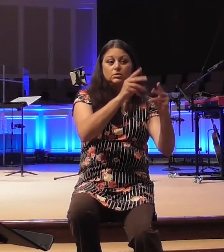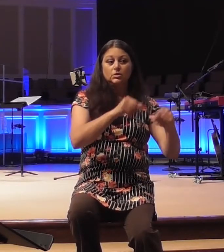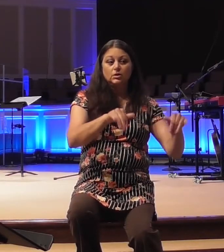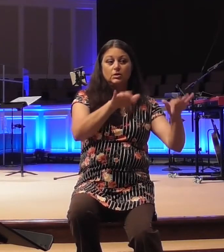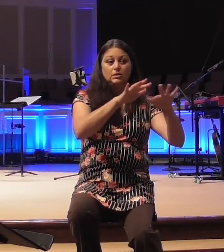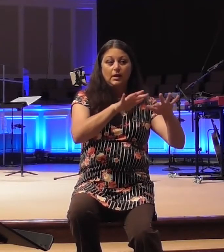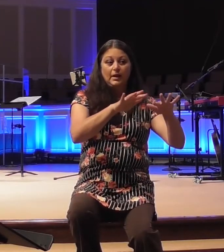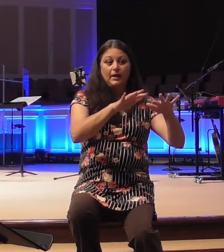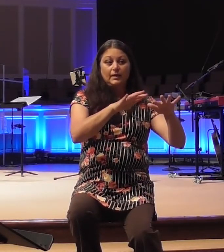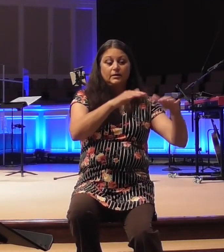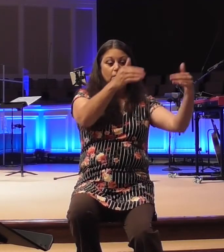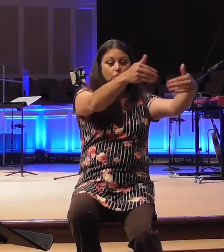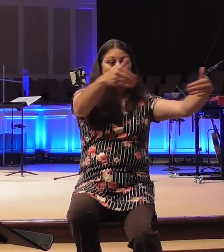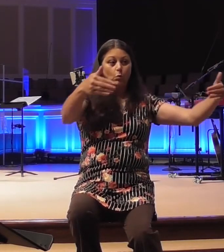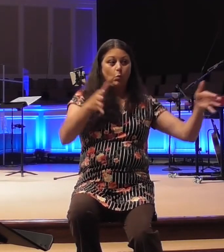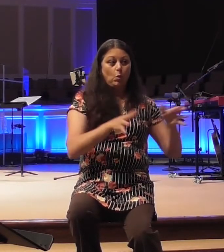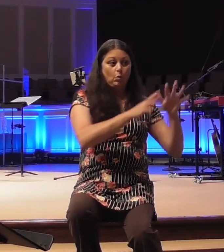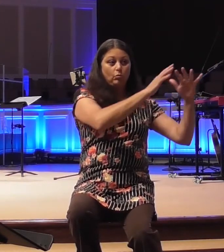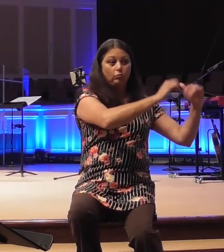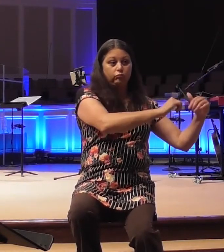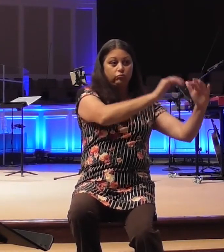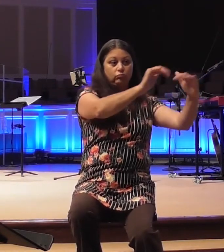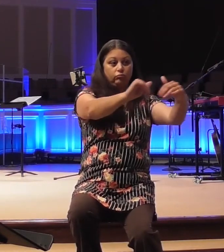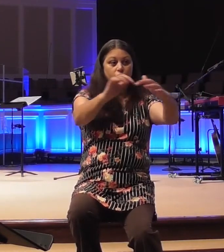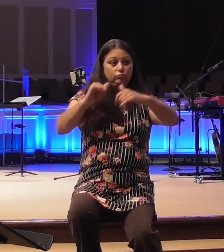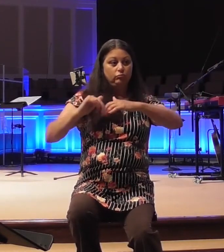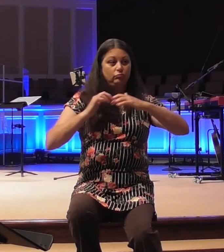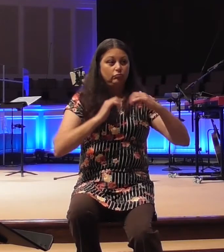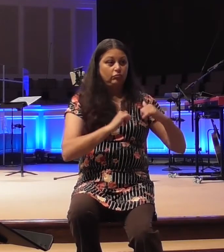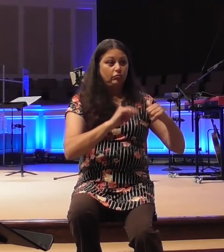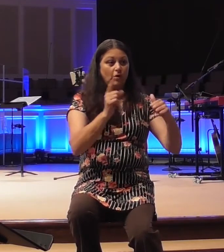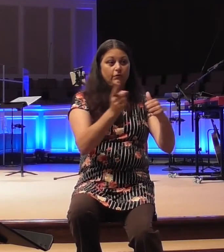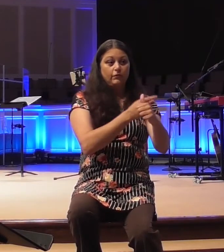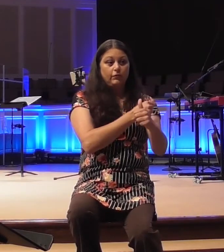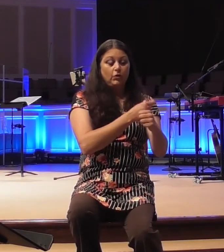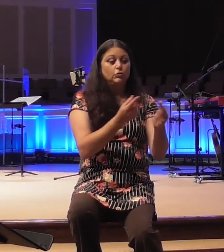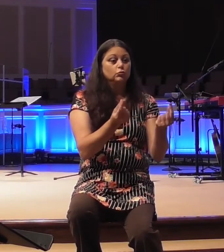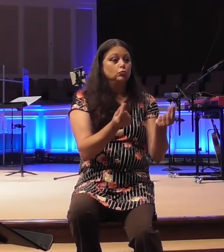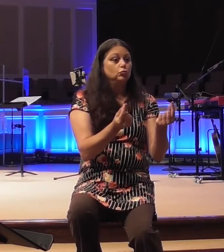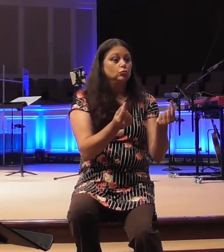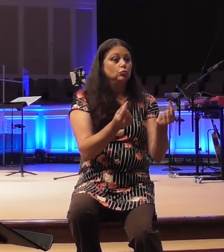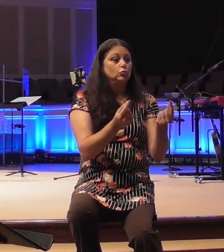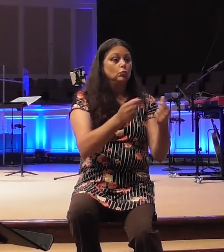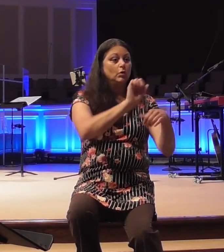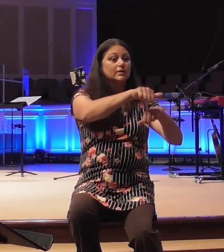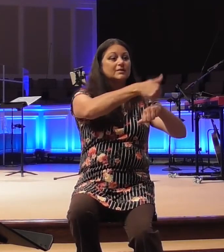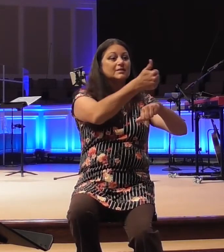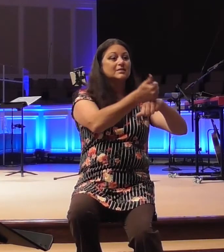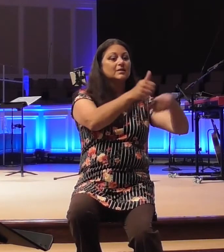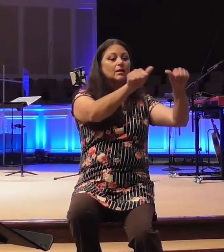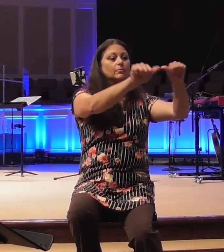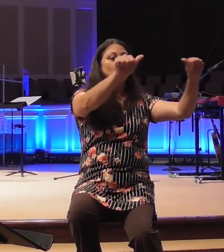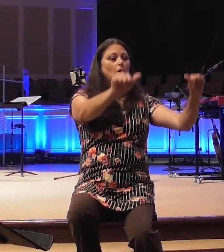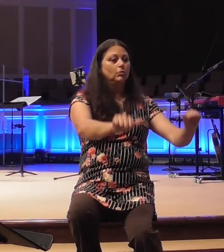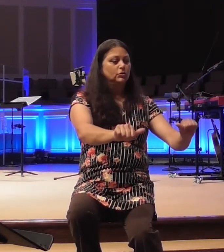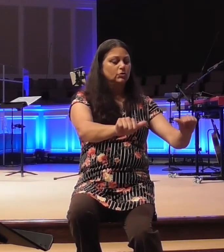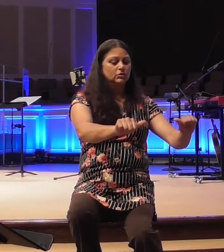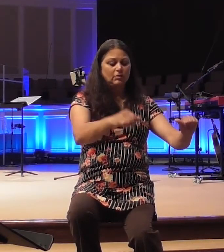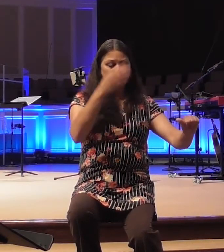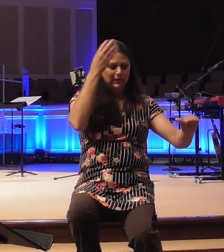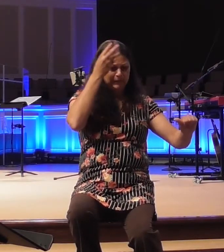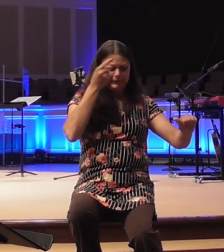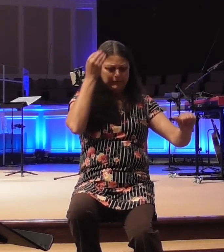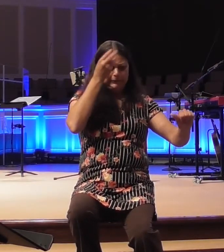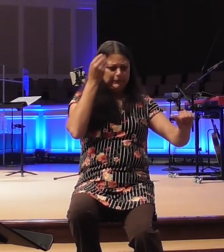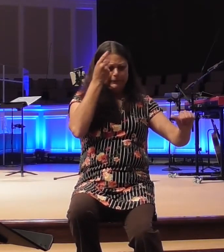The first thing they do is they build the altar, the place of sacrifice. Where do you start? There's no infrastructure. They're afraid